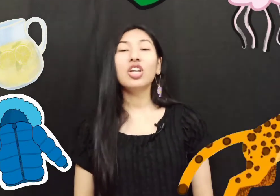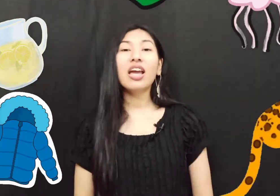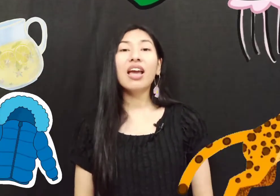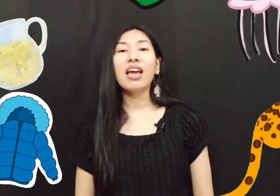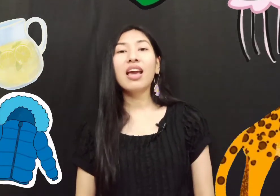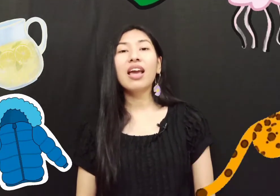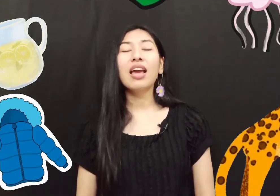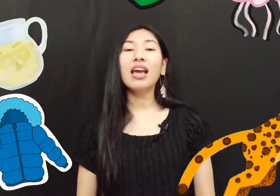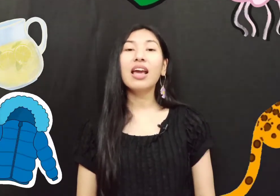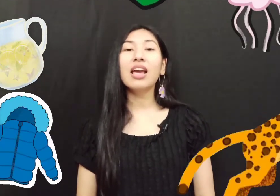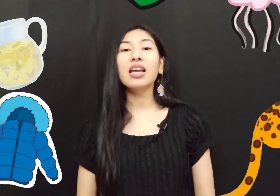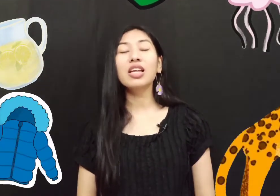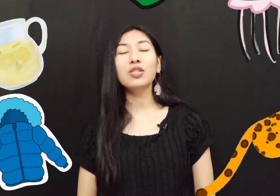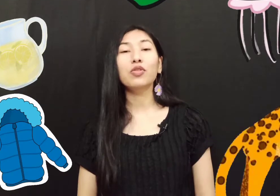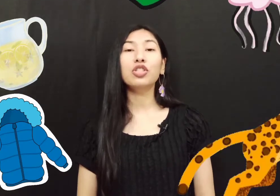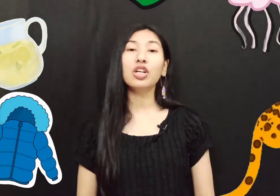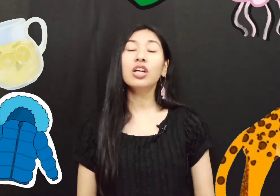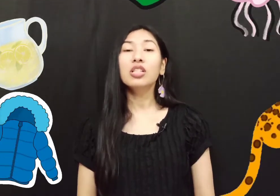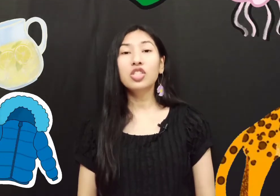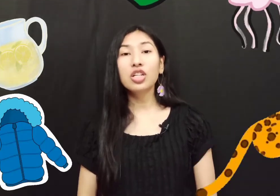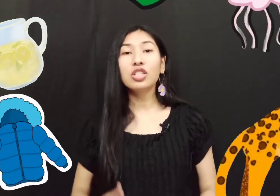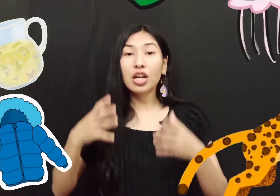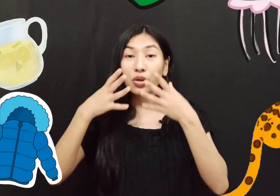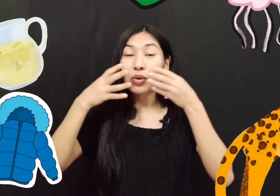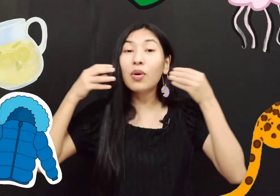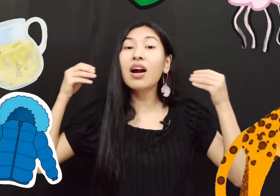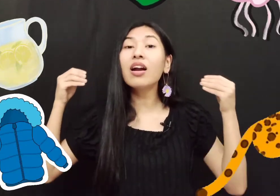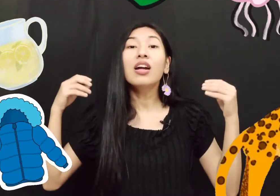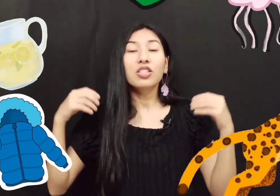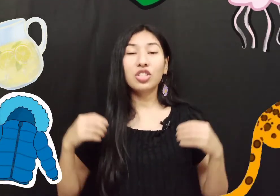Jet. J is for jaguar.